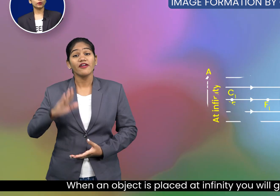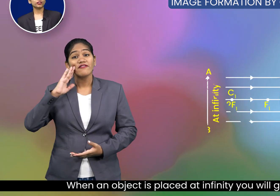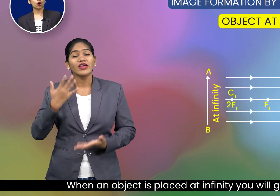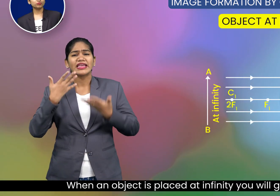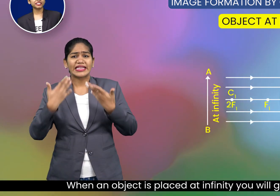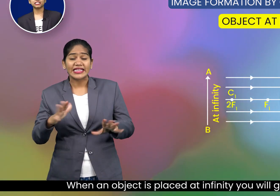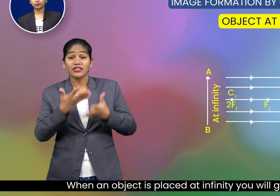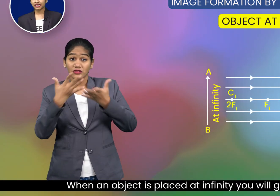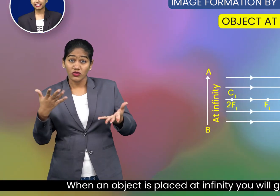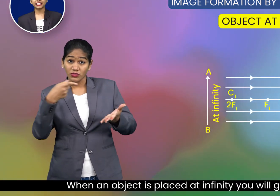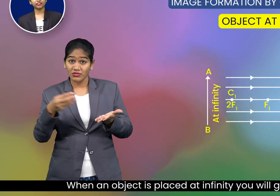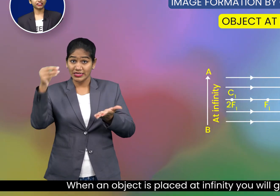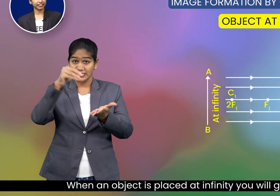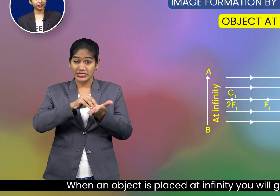When an object is placed at infinity,